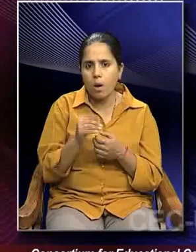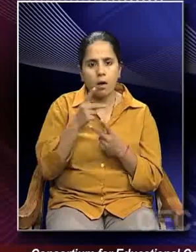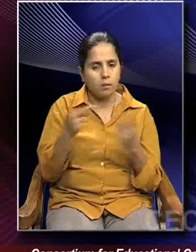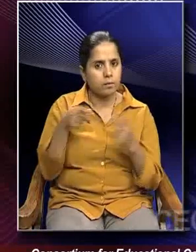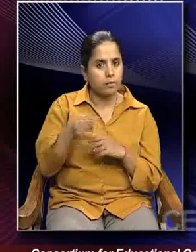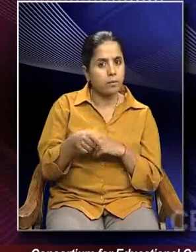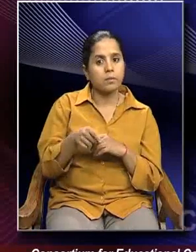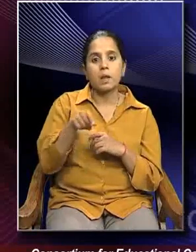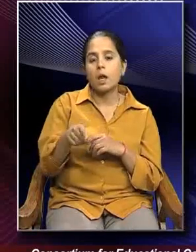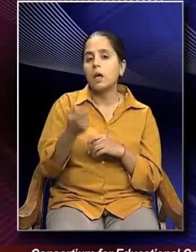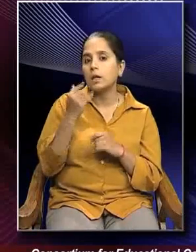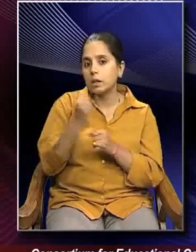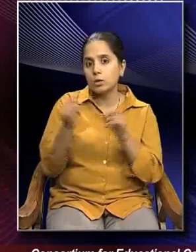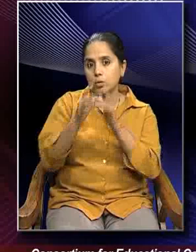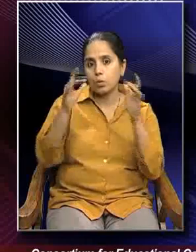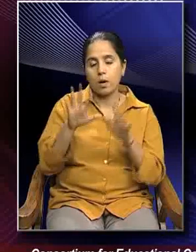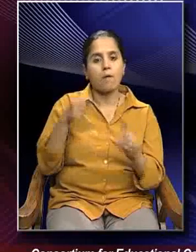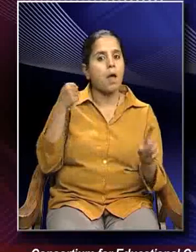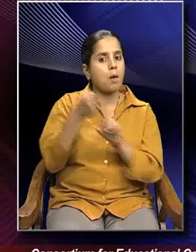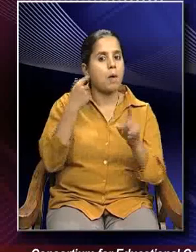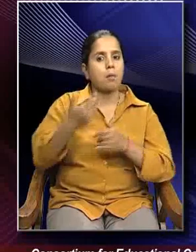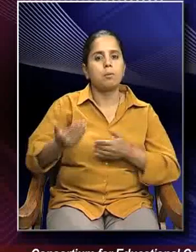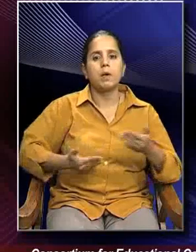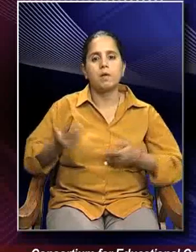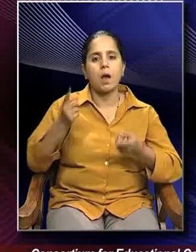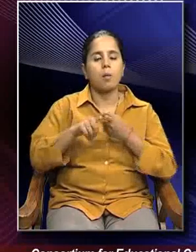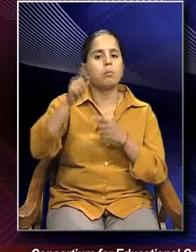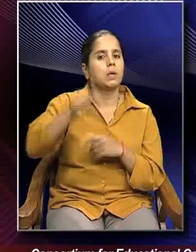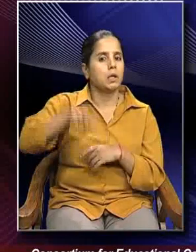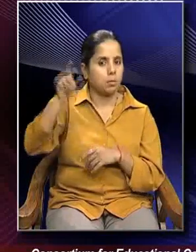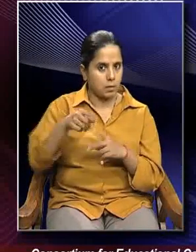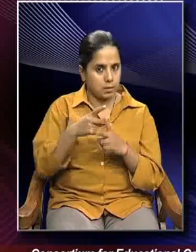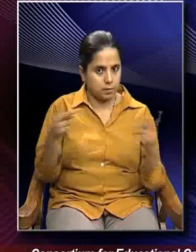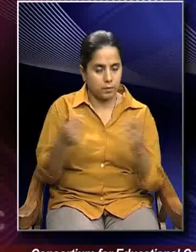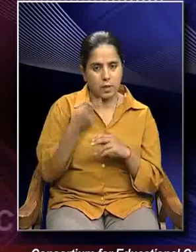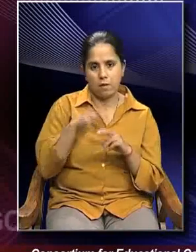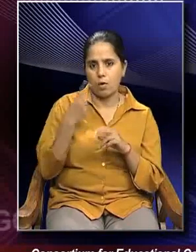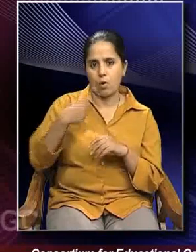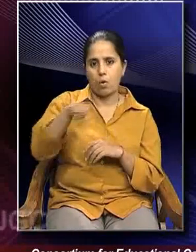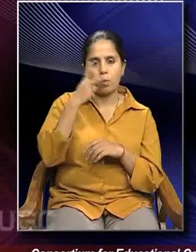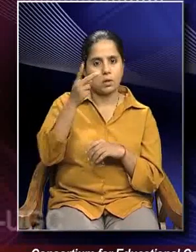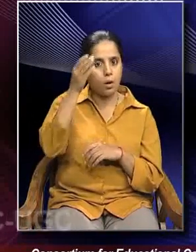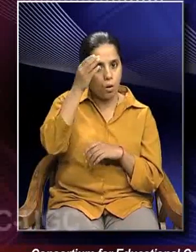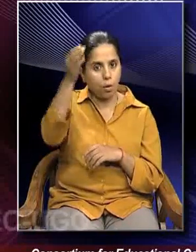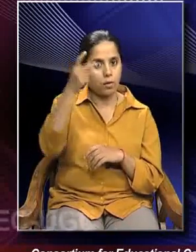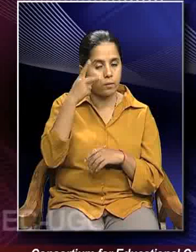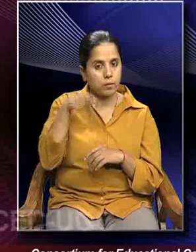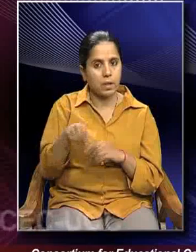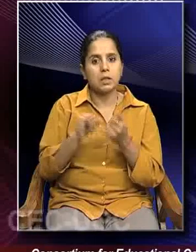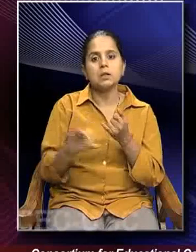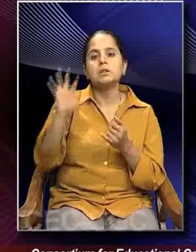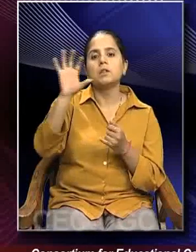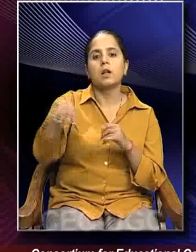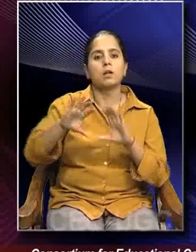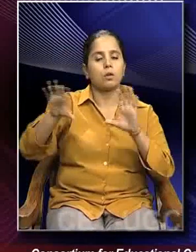the institution has impacted the behavior of individual. So if we look into the concept of state, the